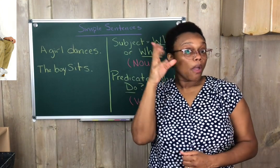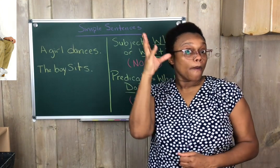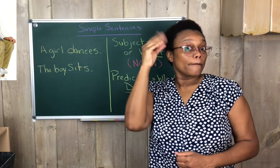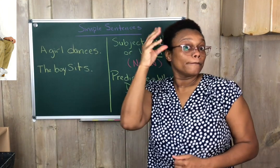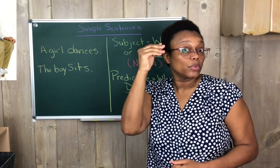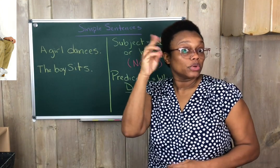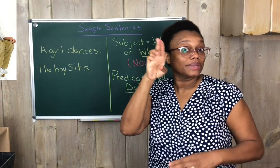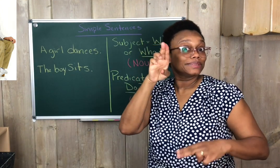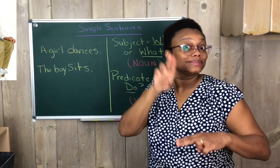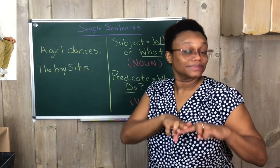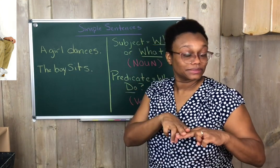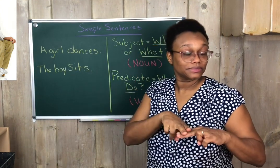the boy sits.